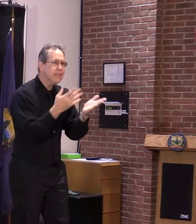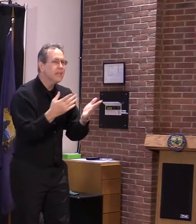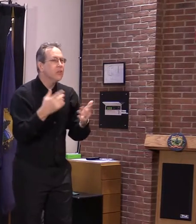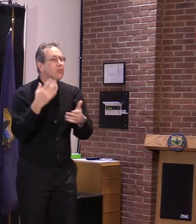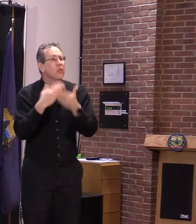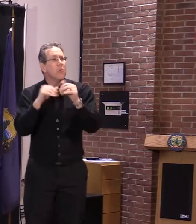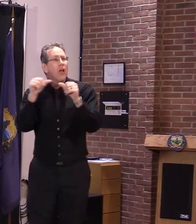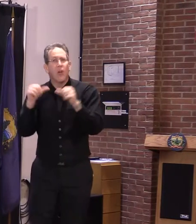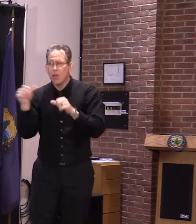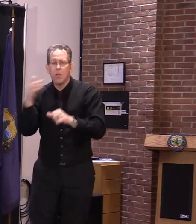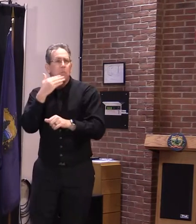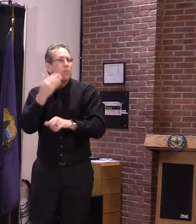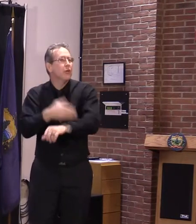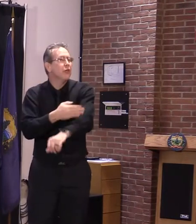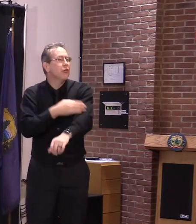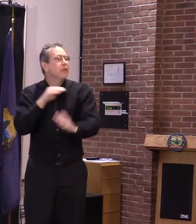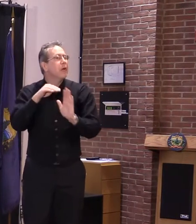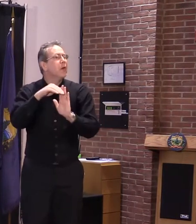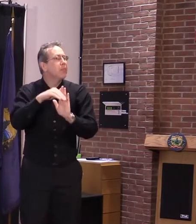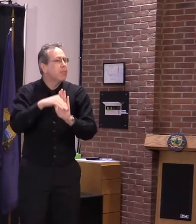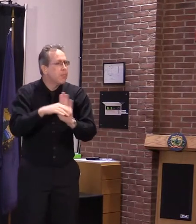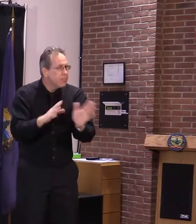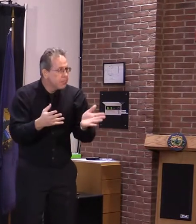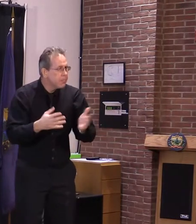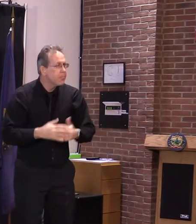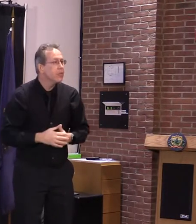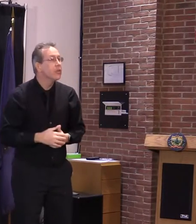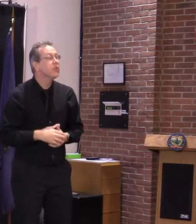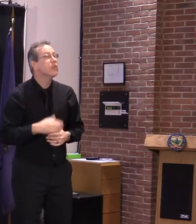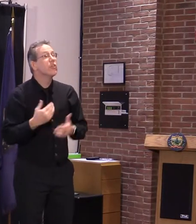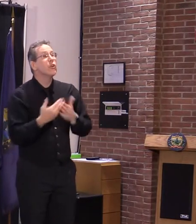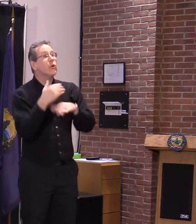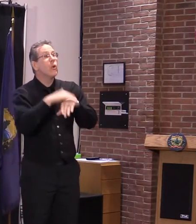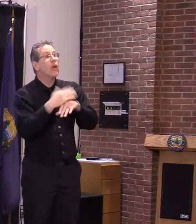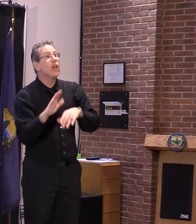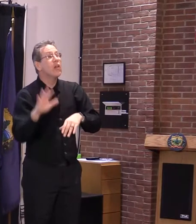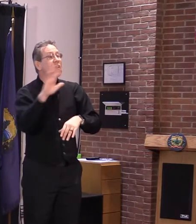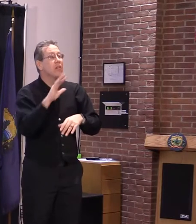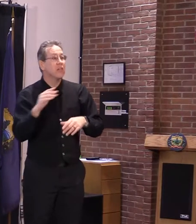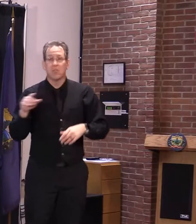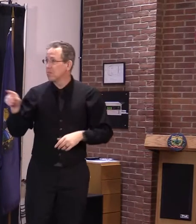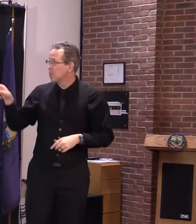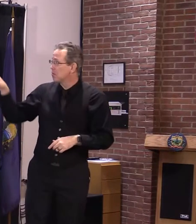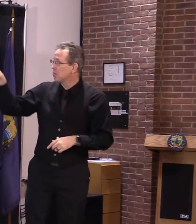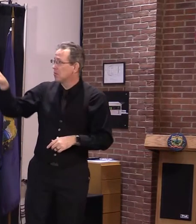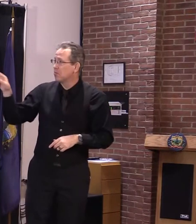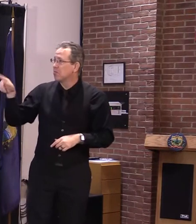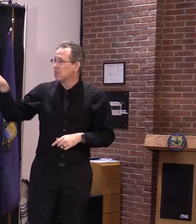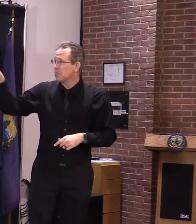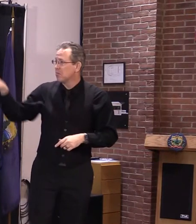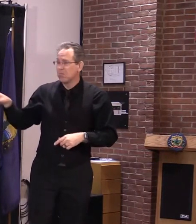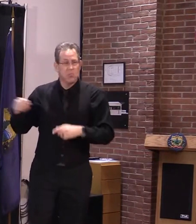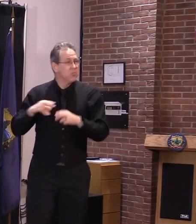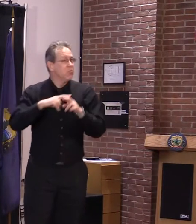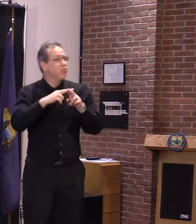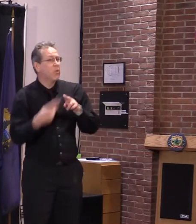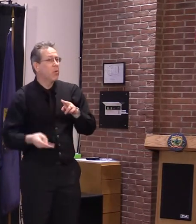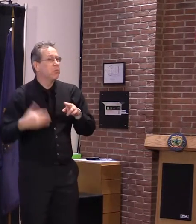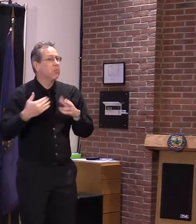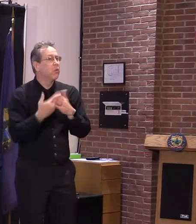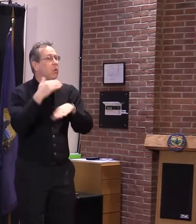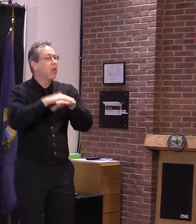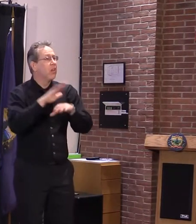in the Northeast. In New England in particular, cases are down 18% over the last week, down 45% over the